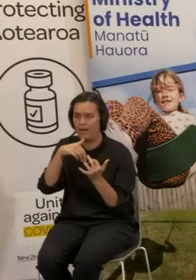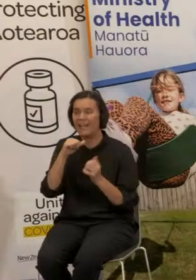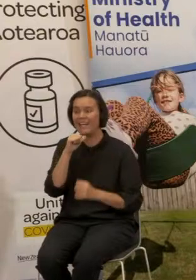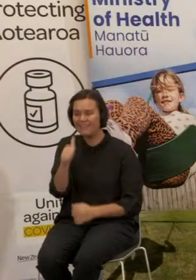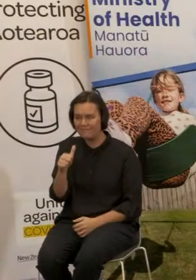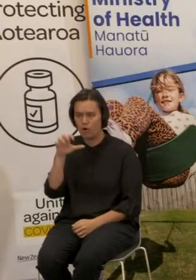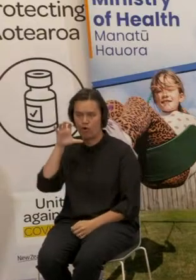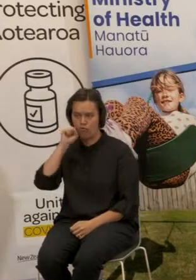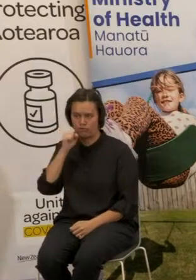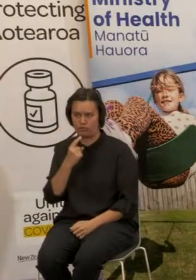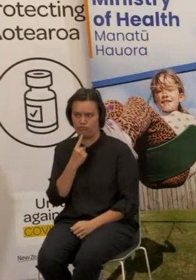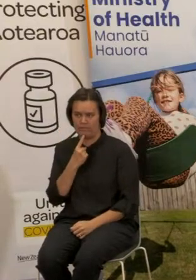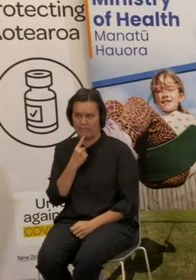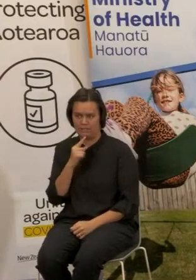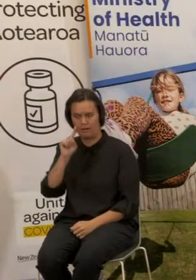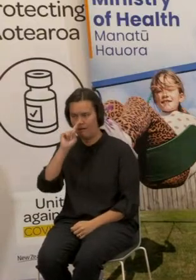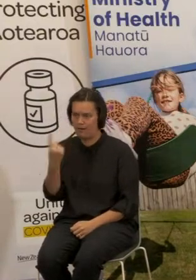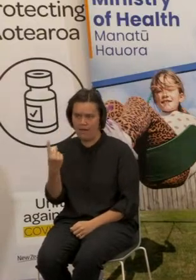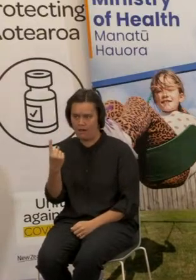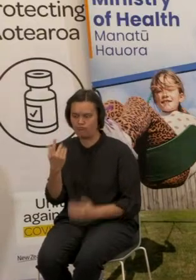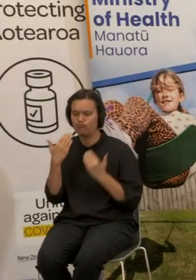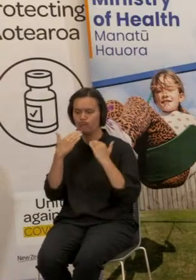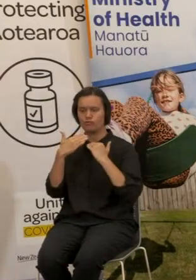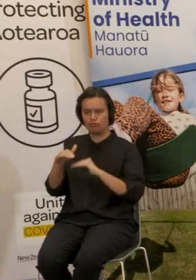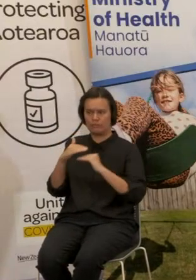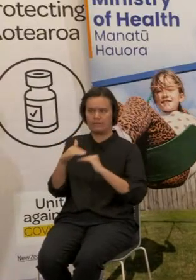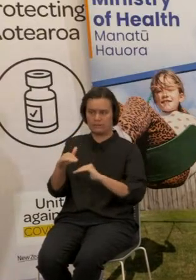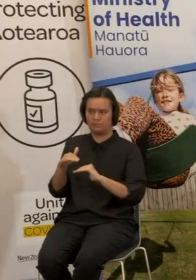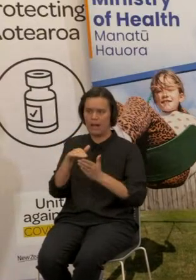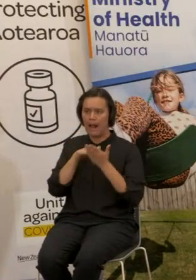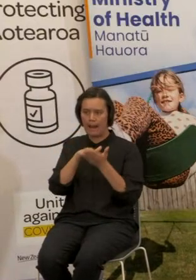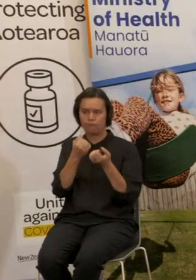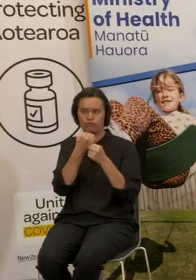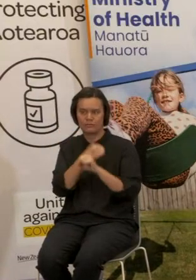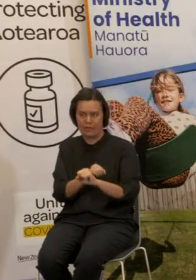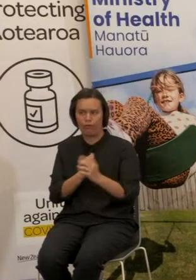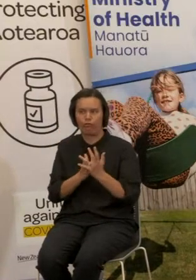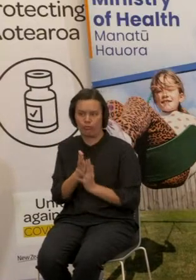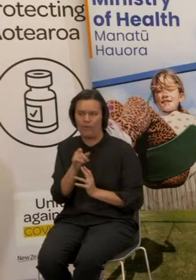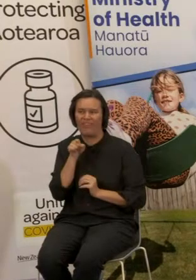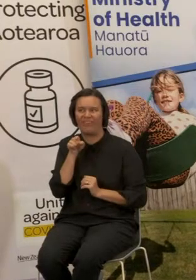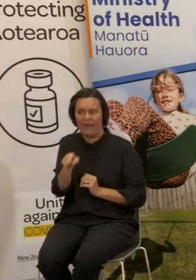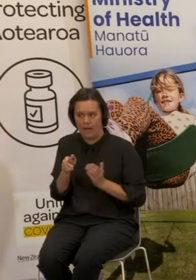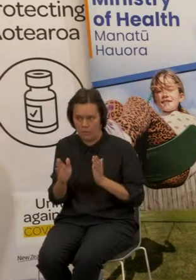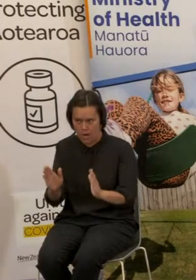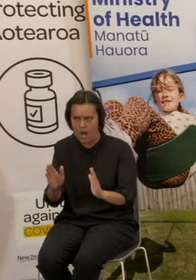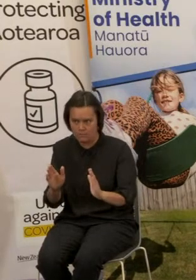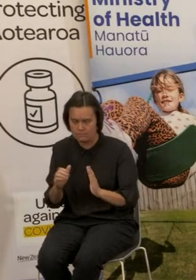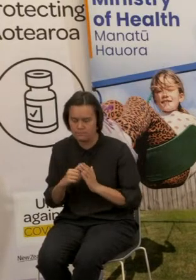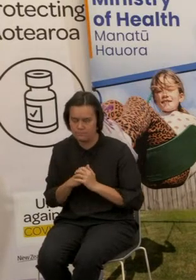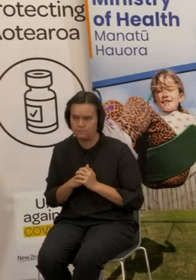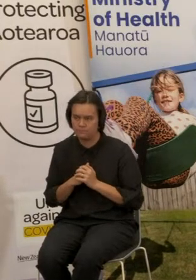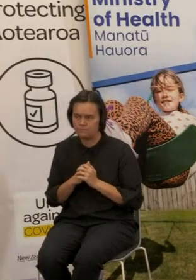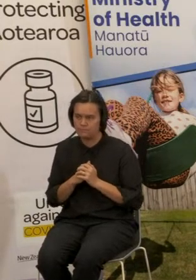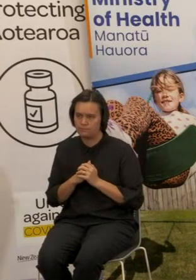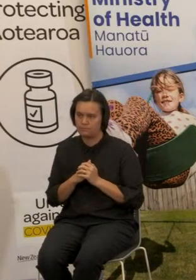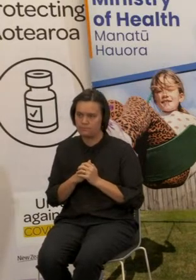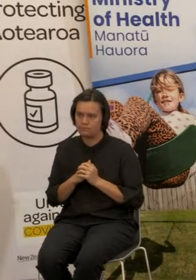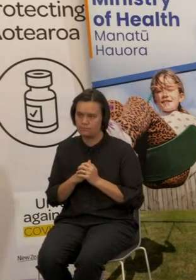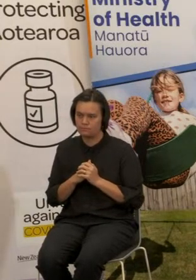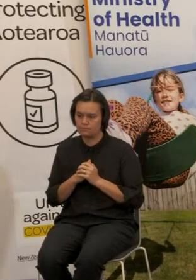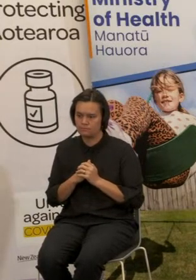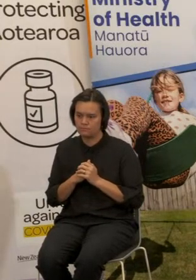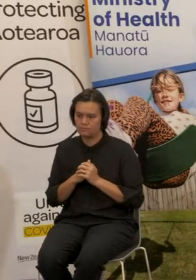in Auckland. So one of the things we'll be taking into account in our advice, which we're working on to inform decisions about